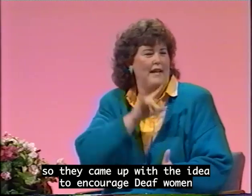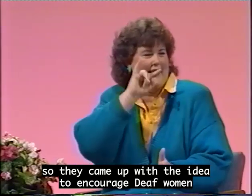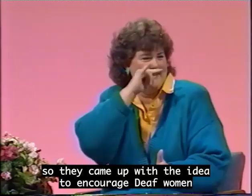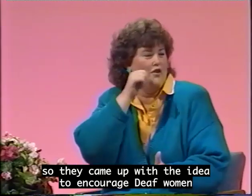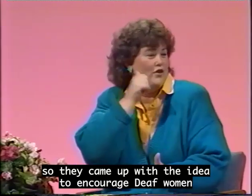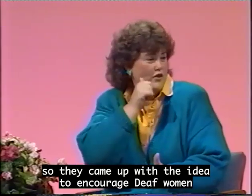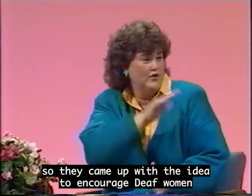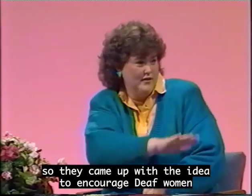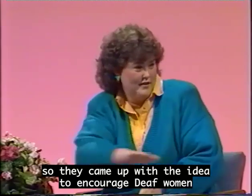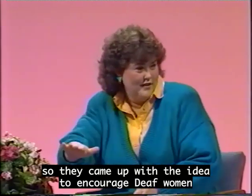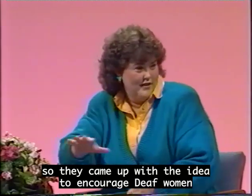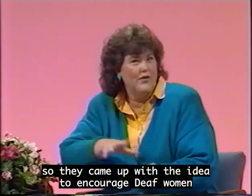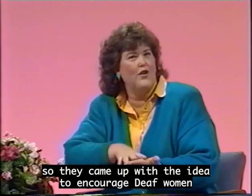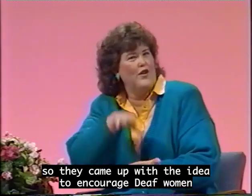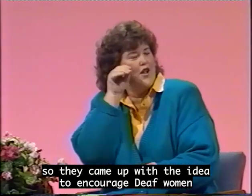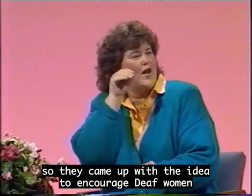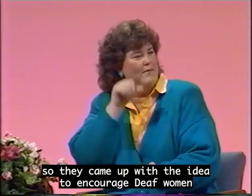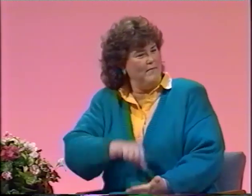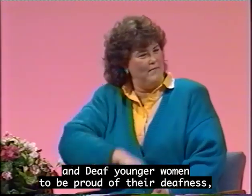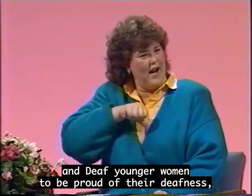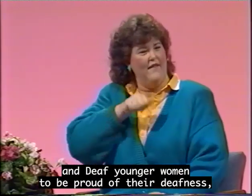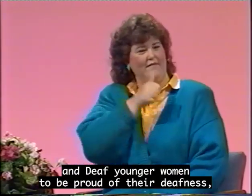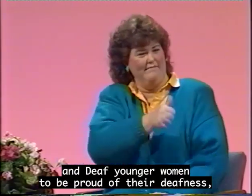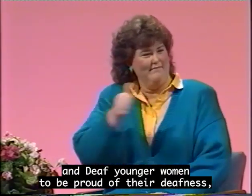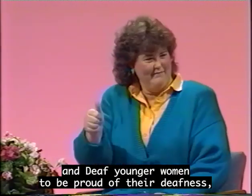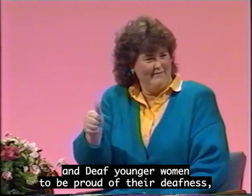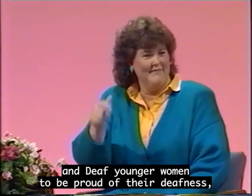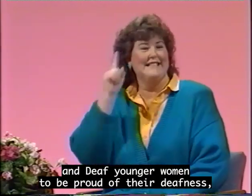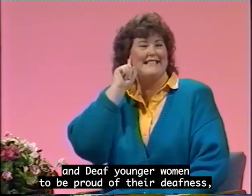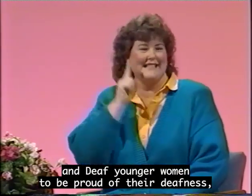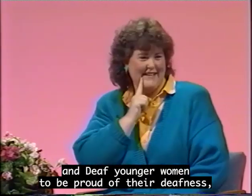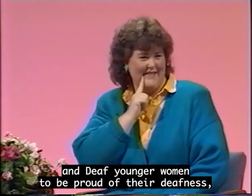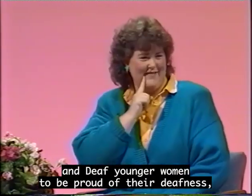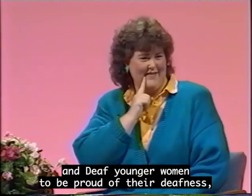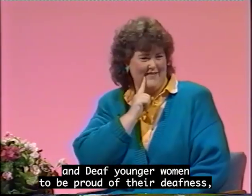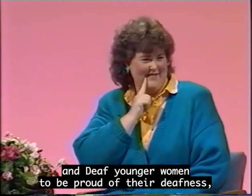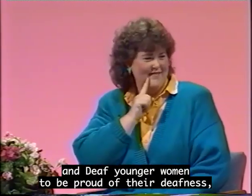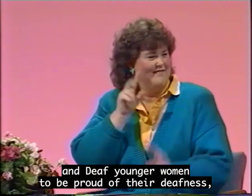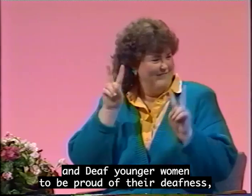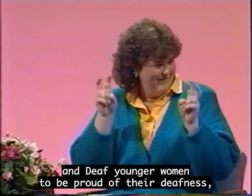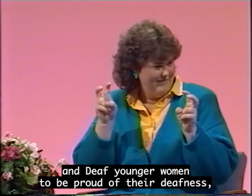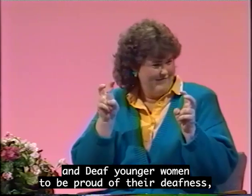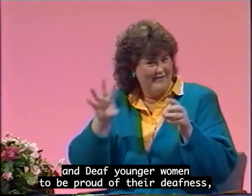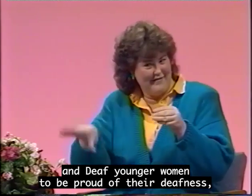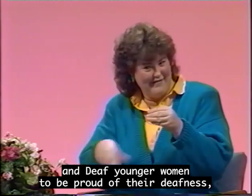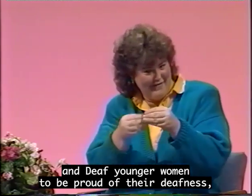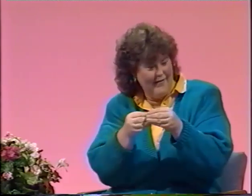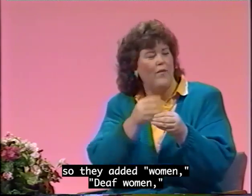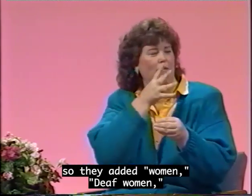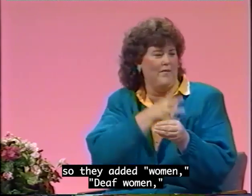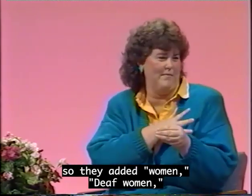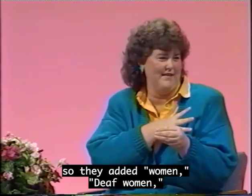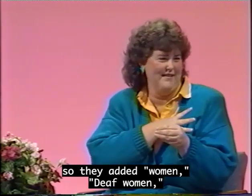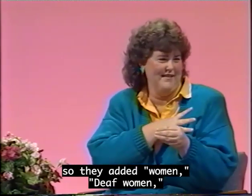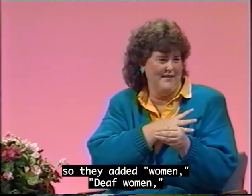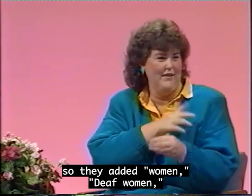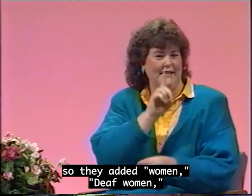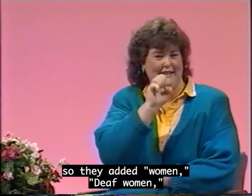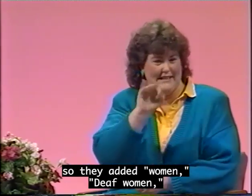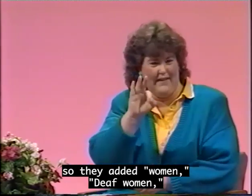idea to encourage deaf women and deaf younger women to be proud of their deafness. So they added